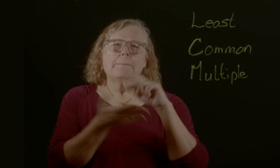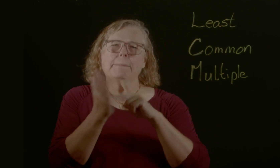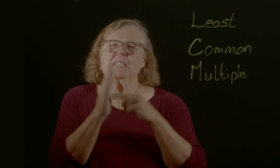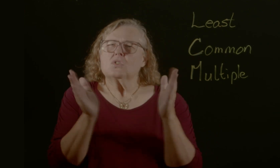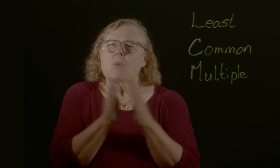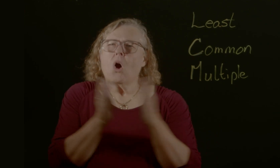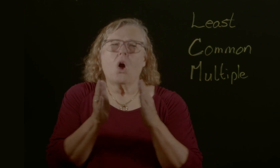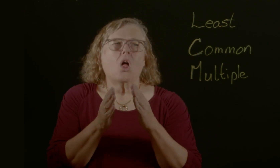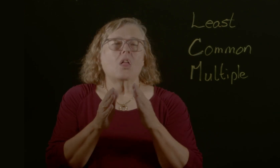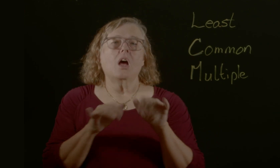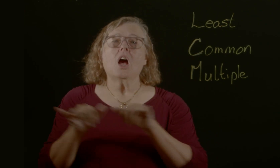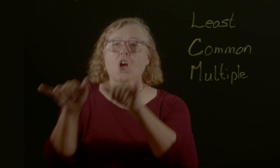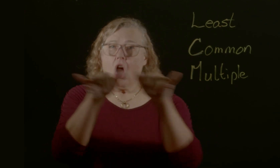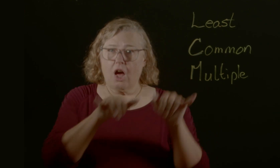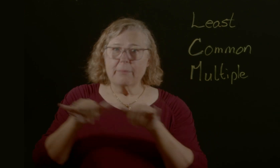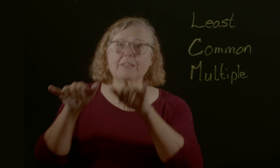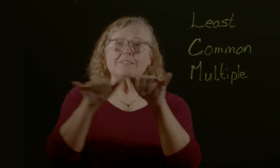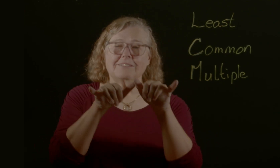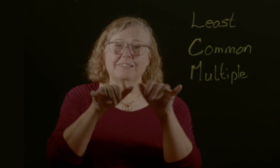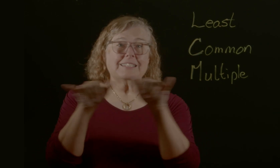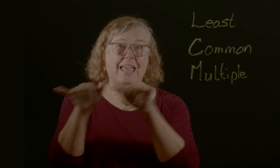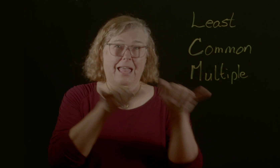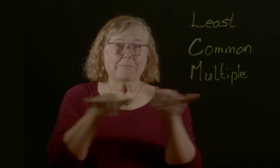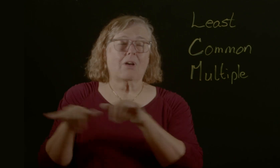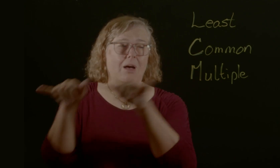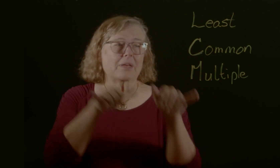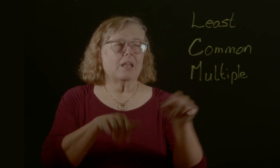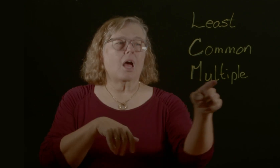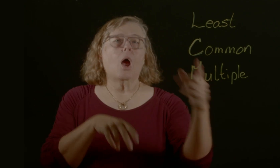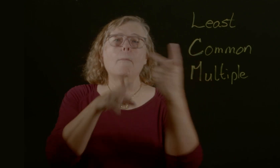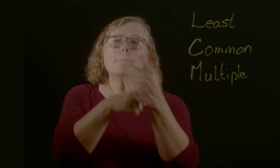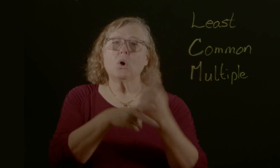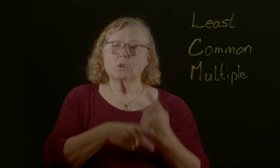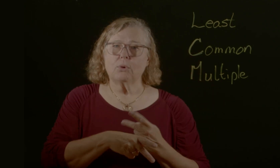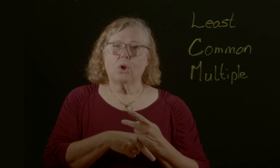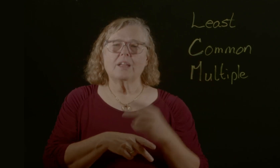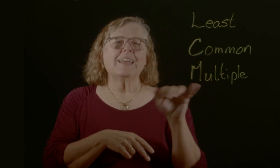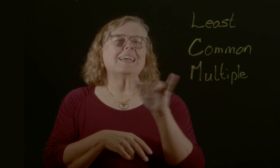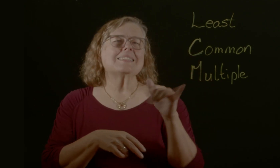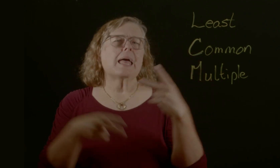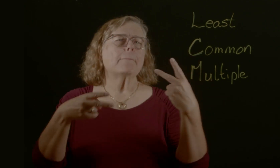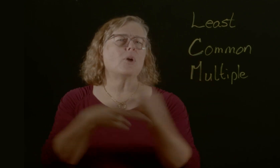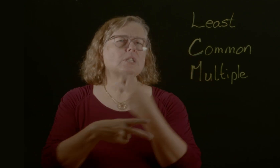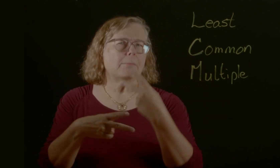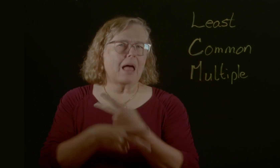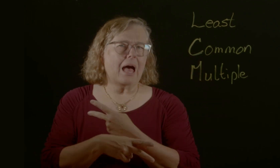does it mean? Least means small. Common, it's the same. Everyone has the same. And multiple. That's like when we